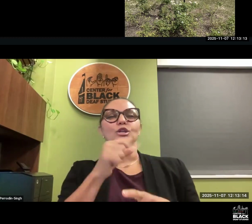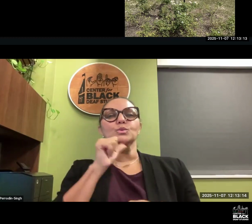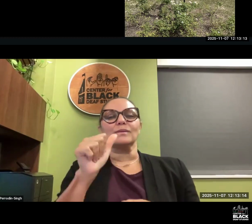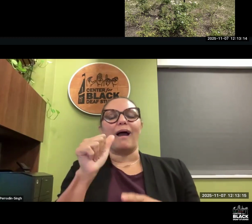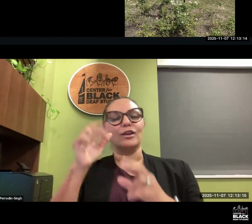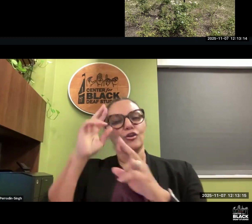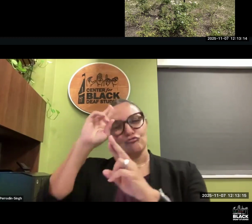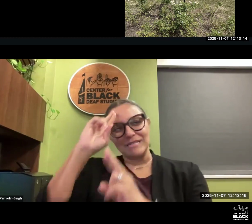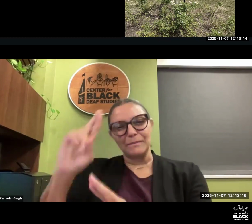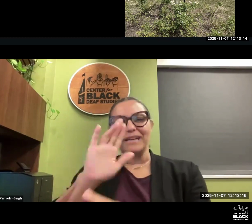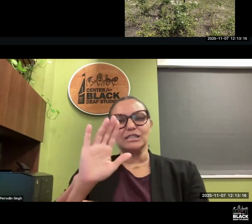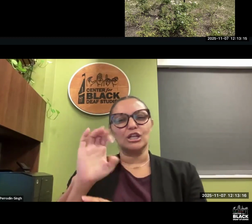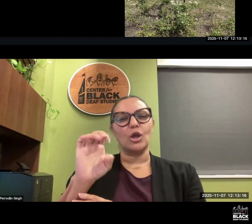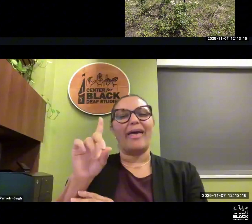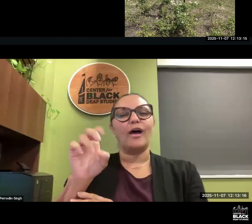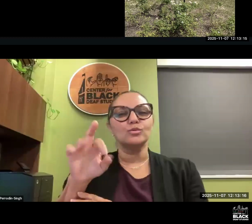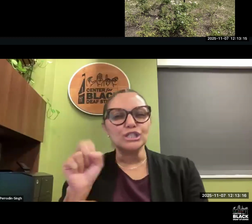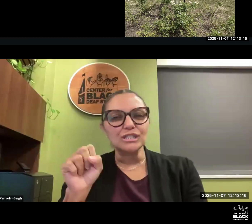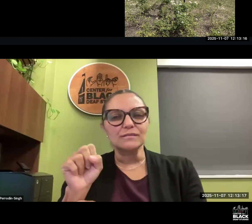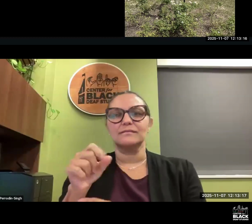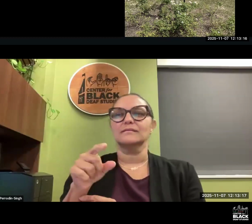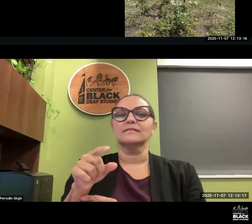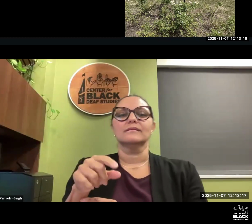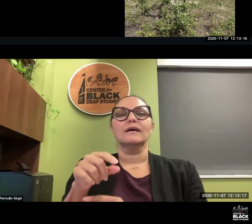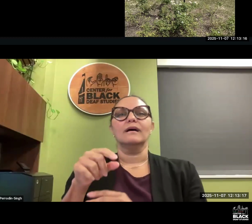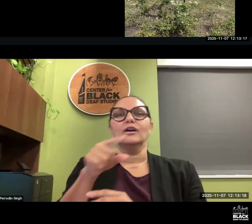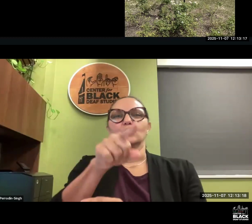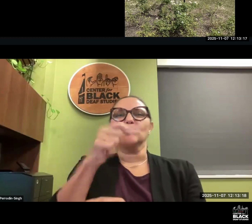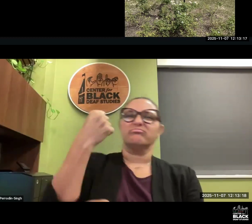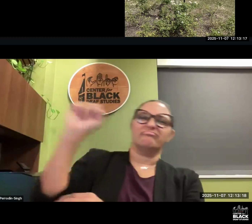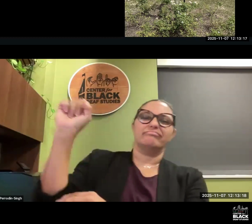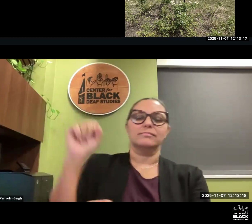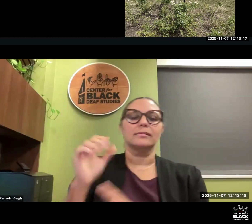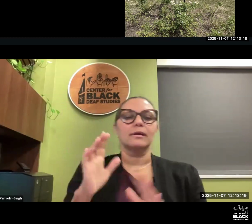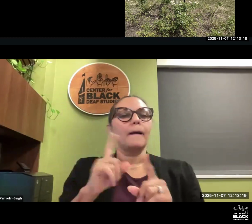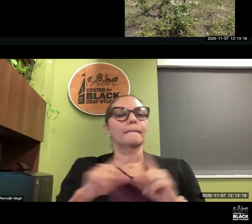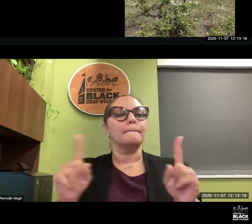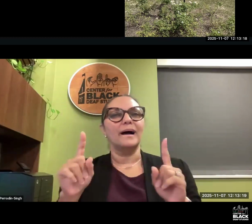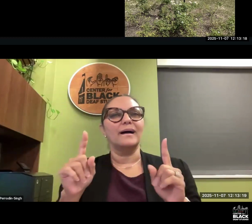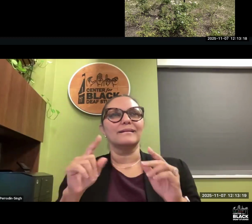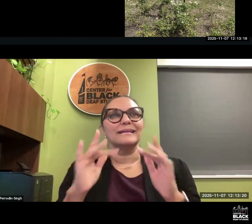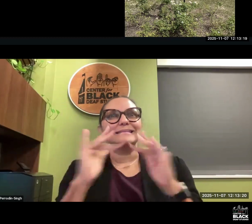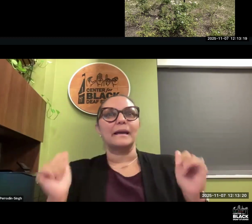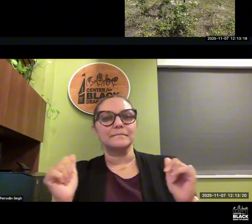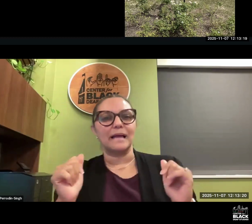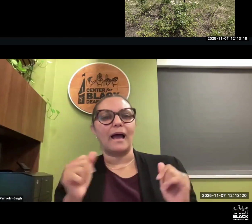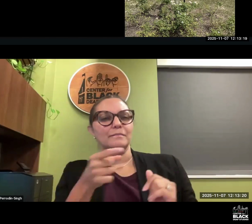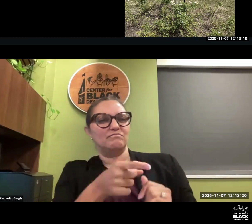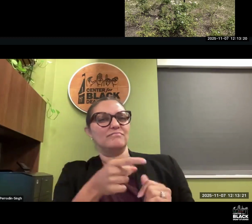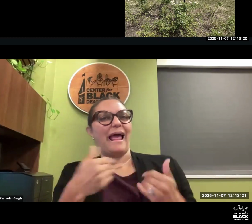And typically in the community, talking back is essentially a way to signify that you're